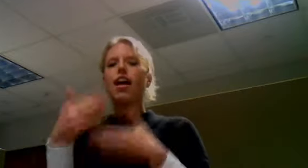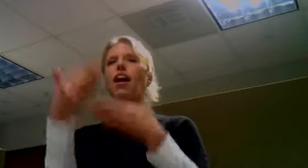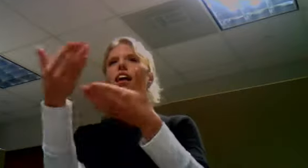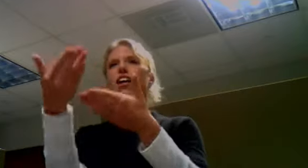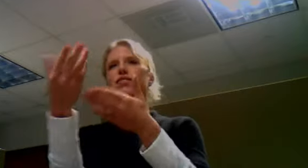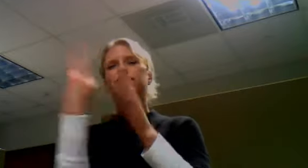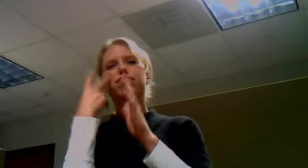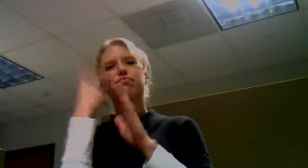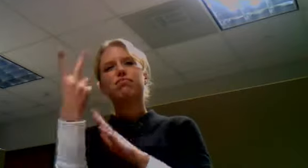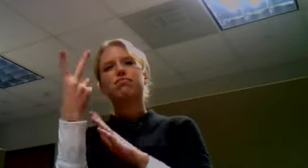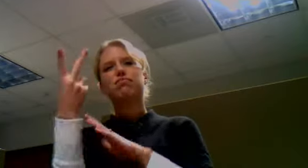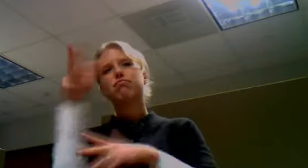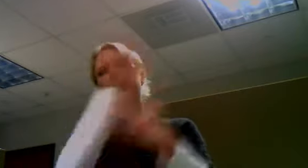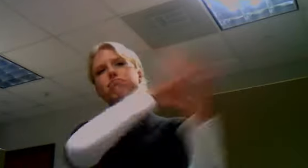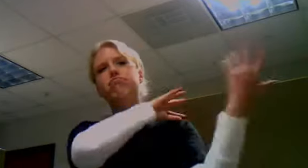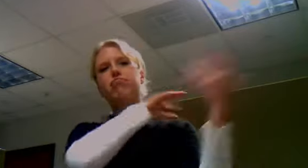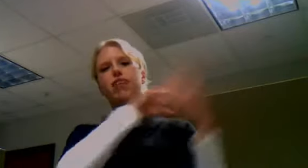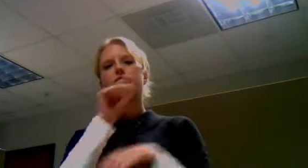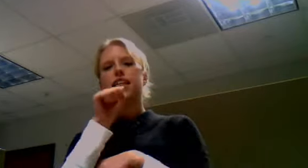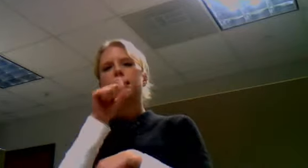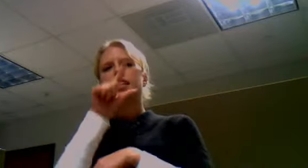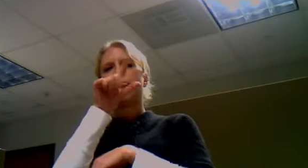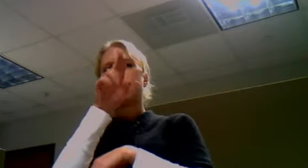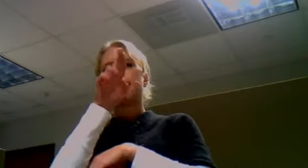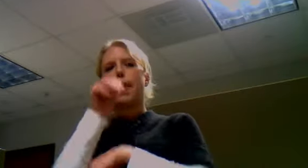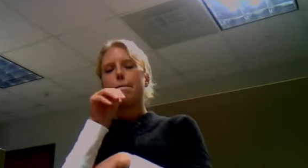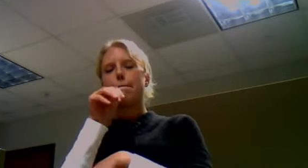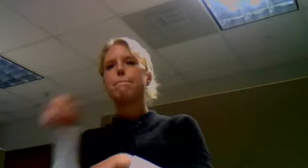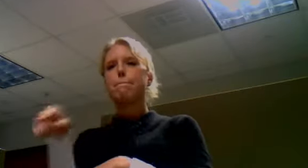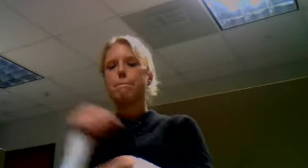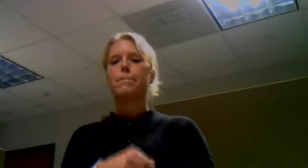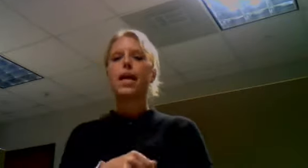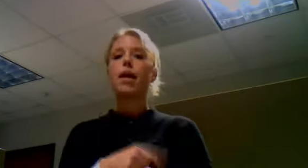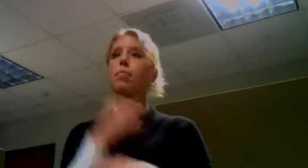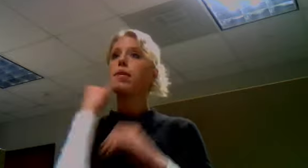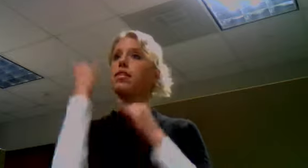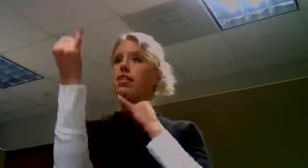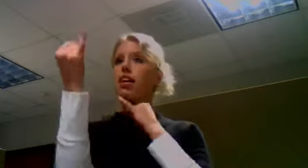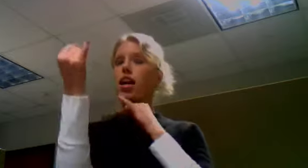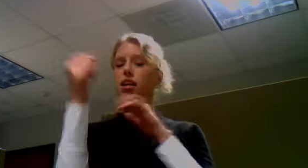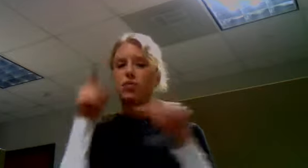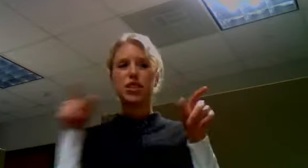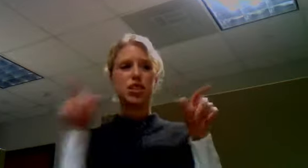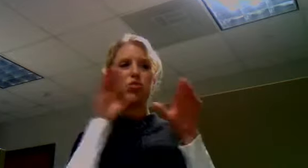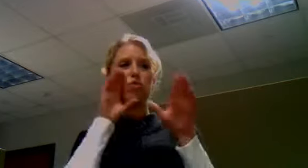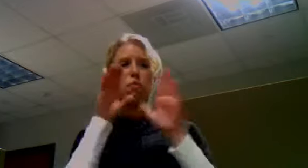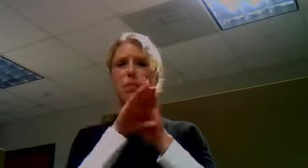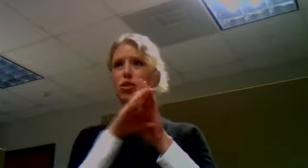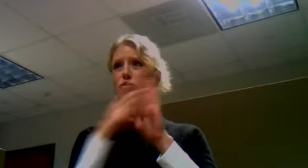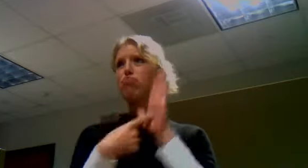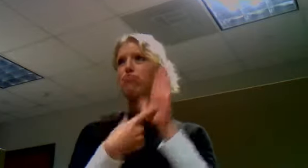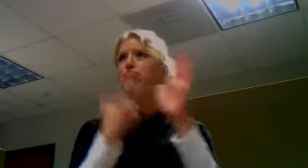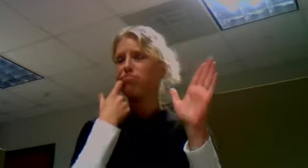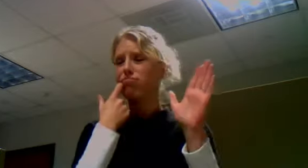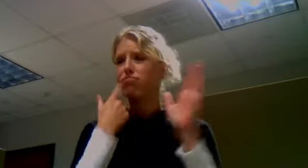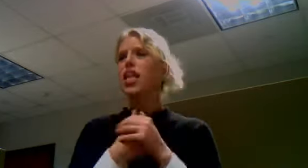Mumbai in India. The idea there is, behind these two pictures, is that the Chinese government can